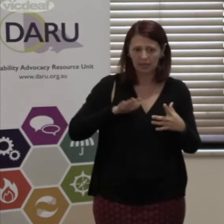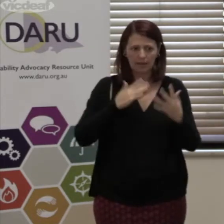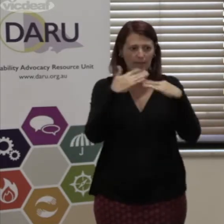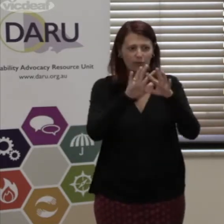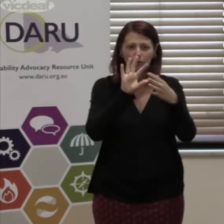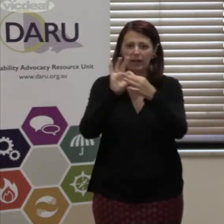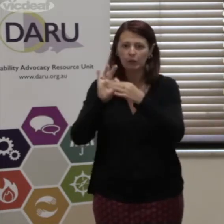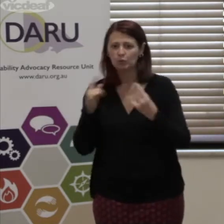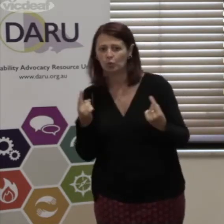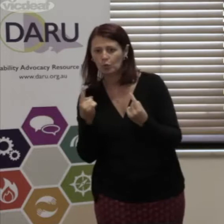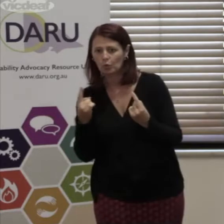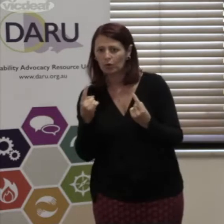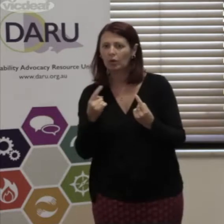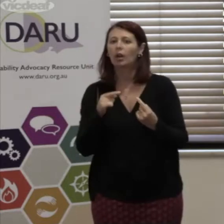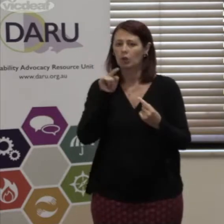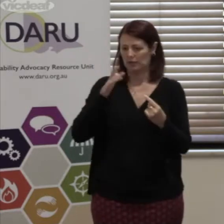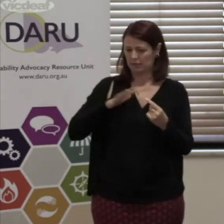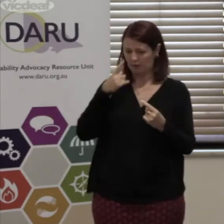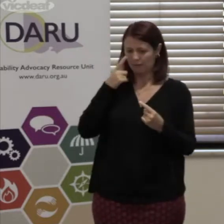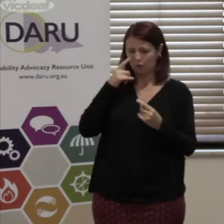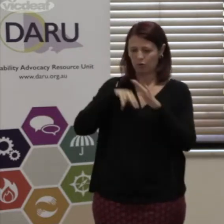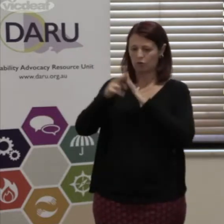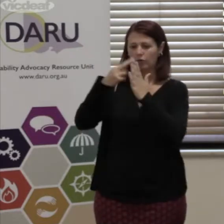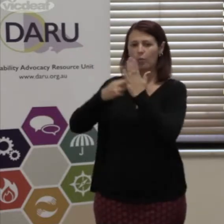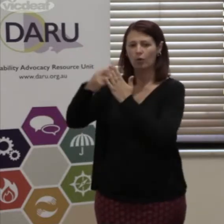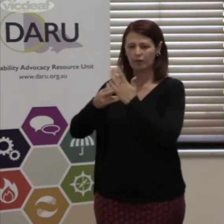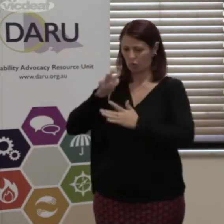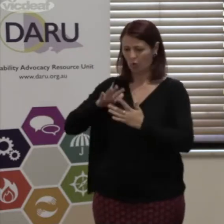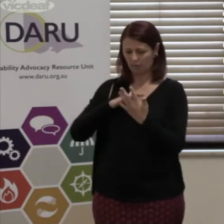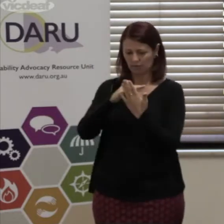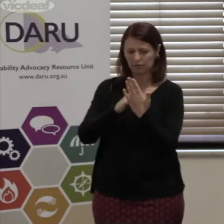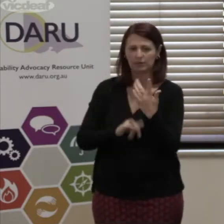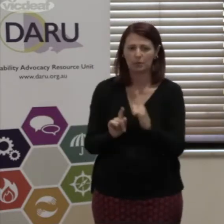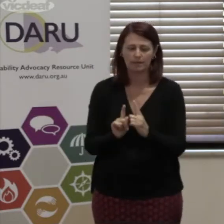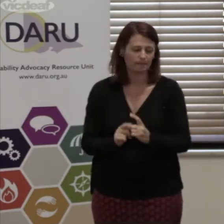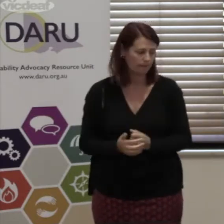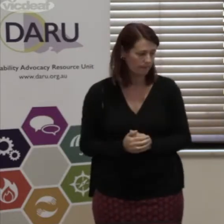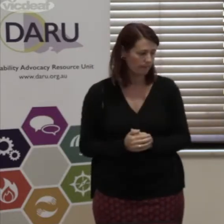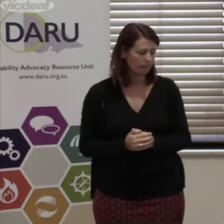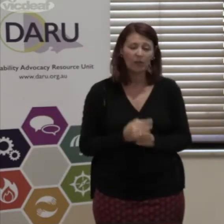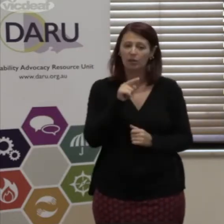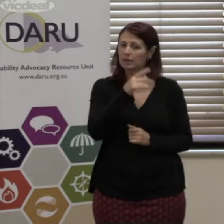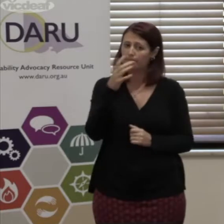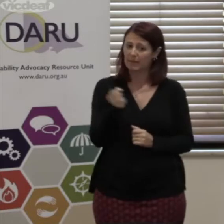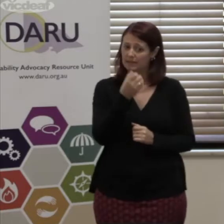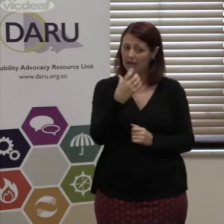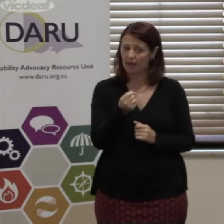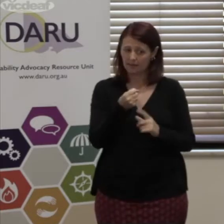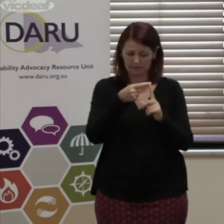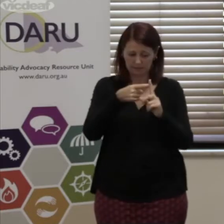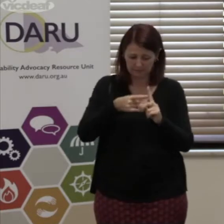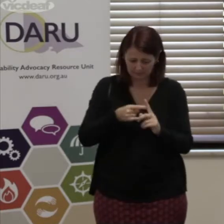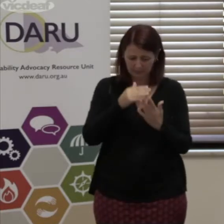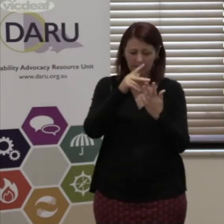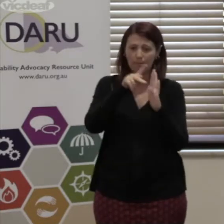connections. And you should get told of what the reporting requirements are. and you must have explicit policies in